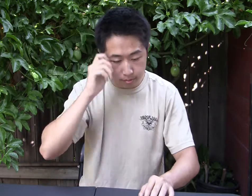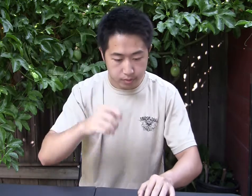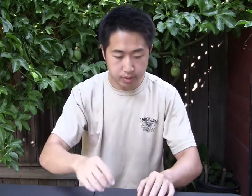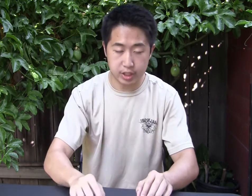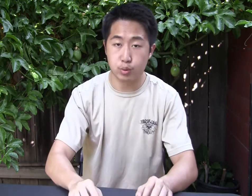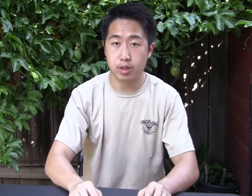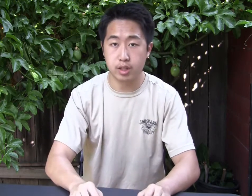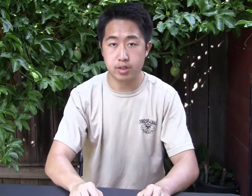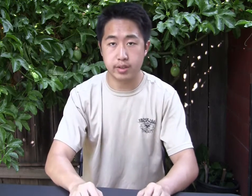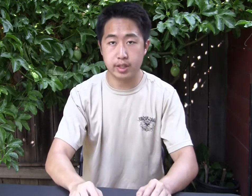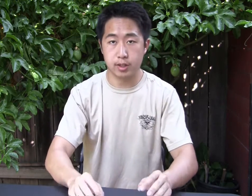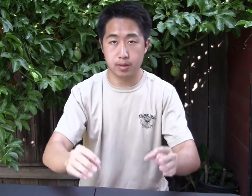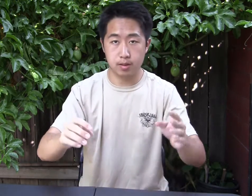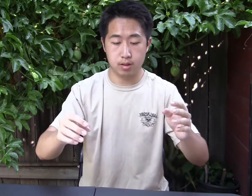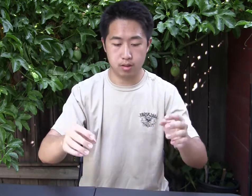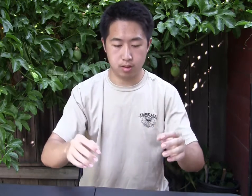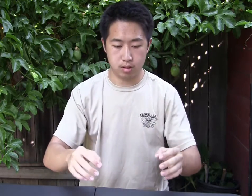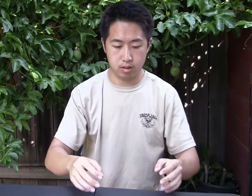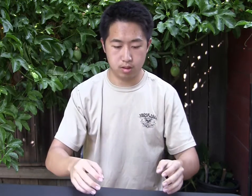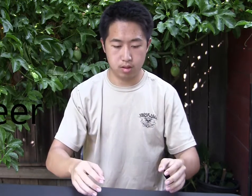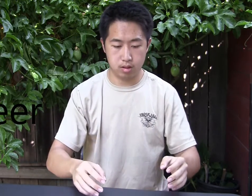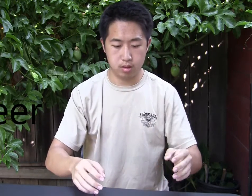The next word is deer.